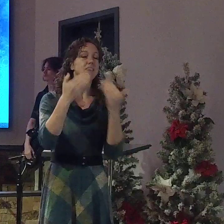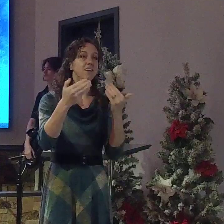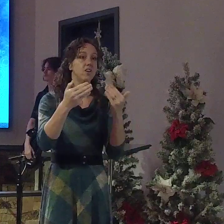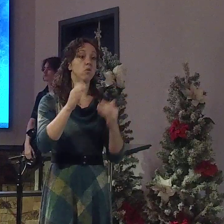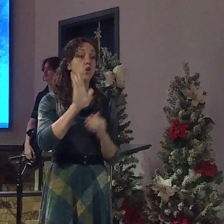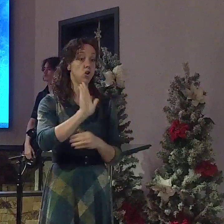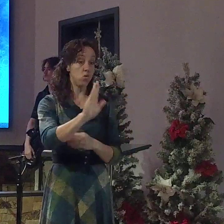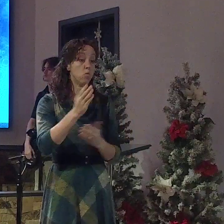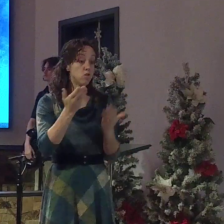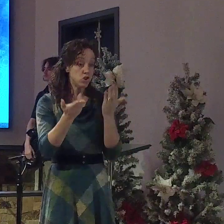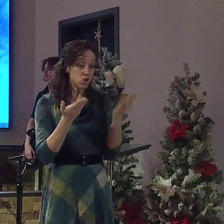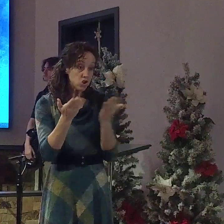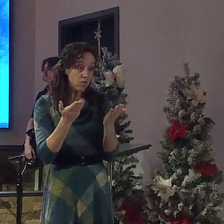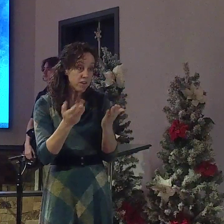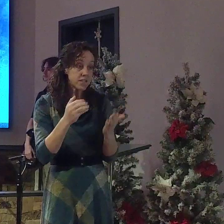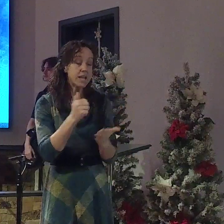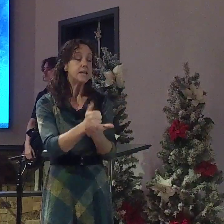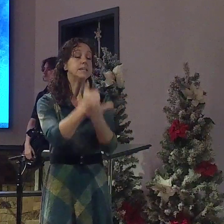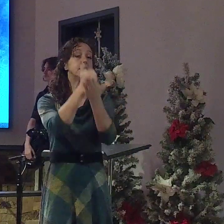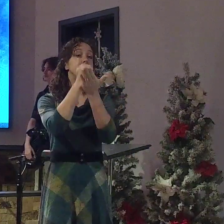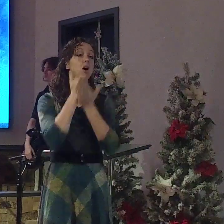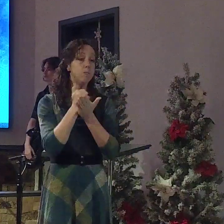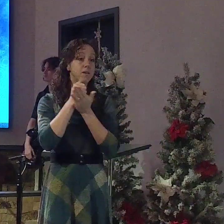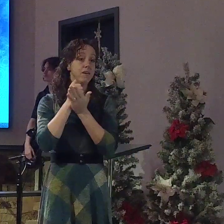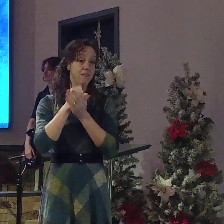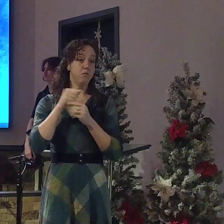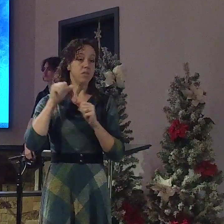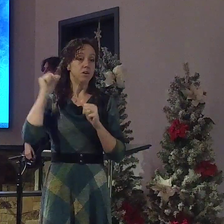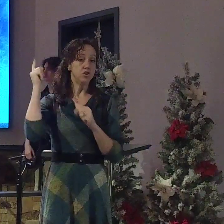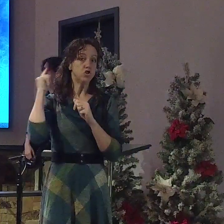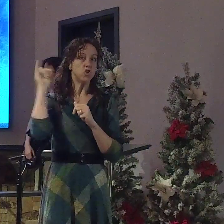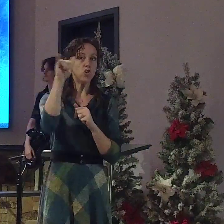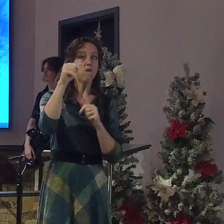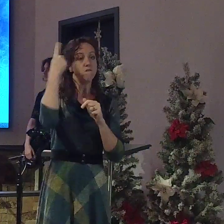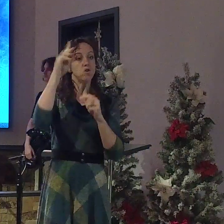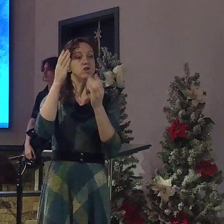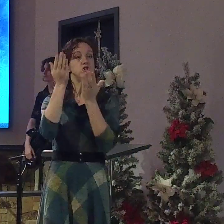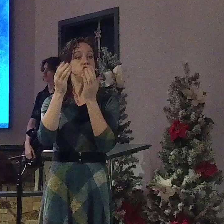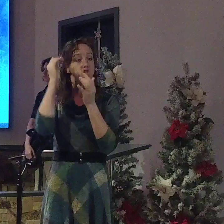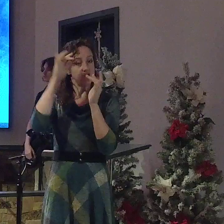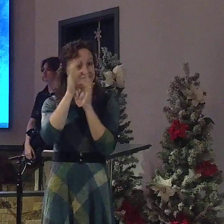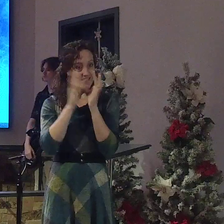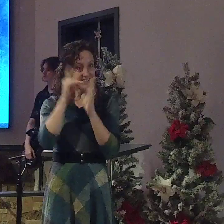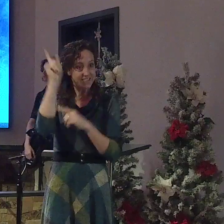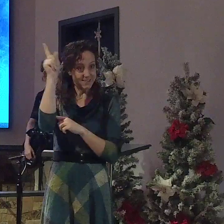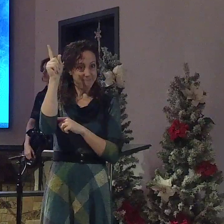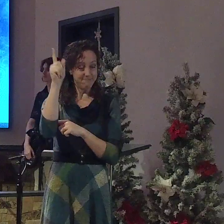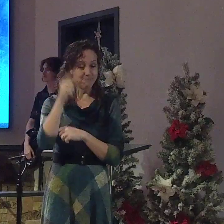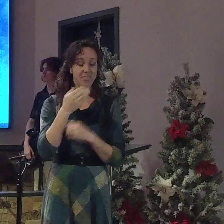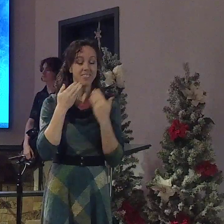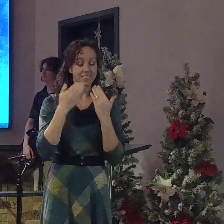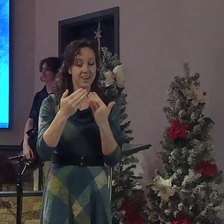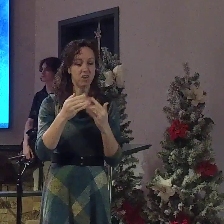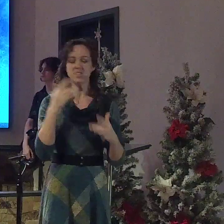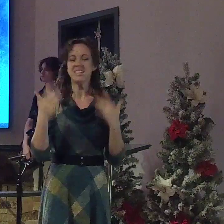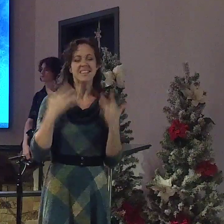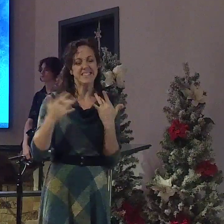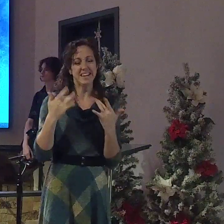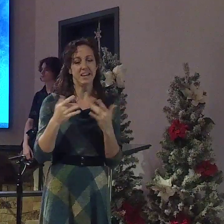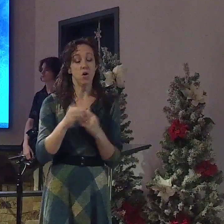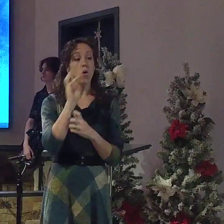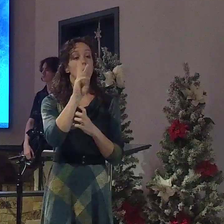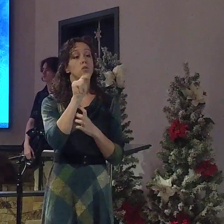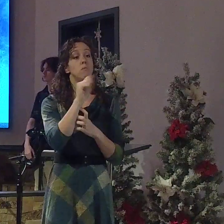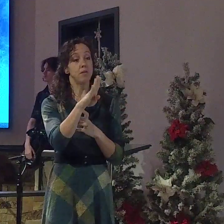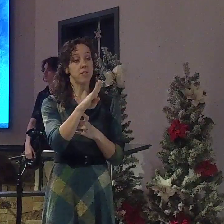Now, most of you are probably aware we did have to cancel last night because of the weather. Can't plan for everything, but it all worked